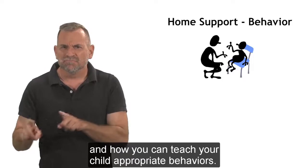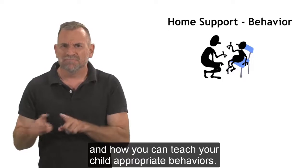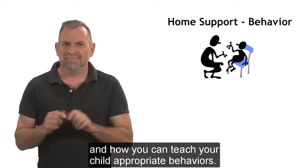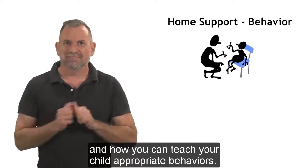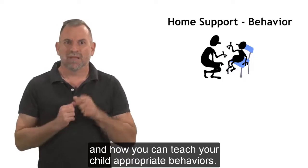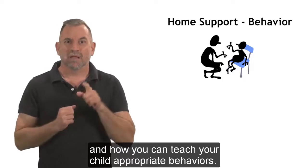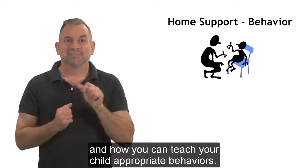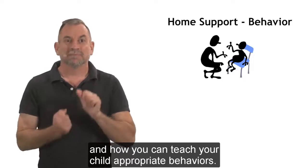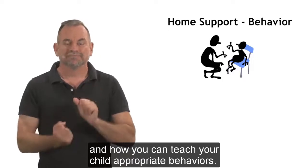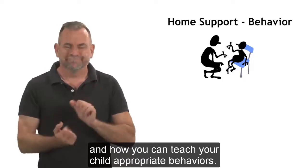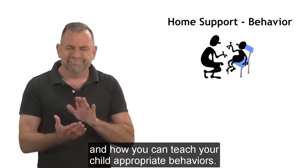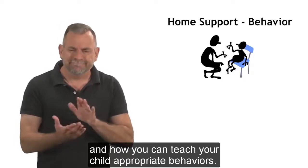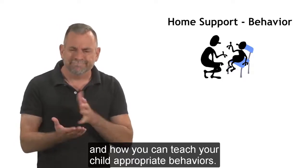child appropriate behaviors.